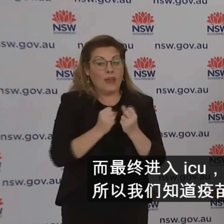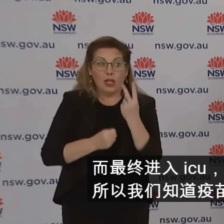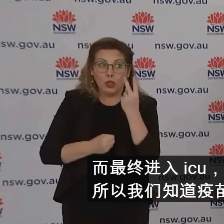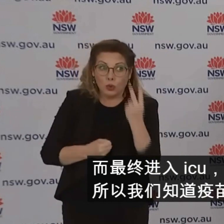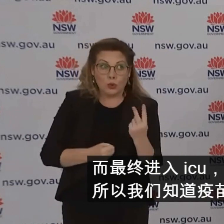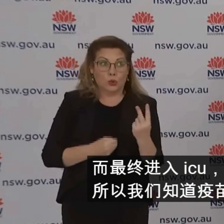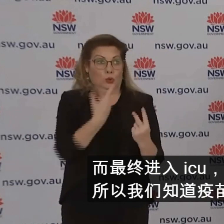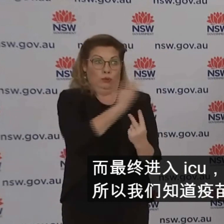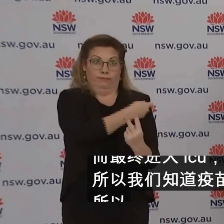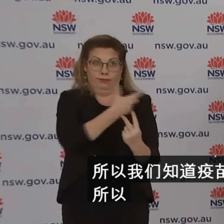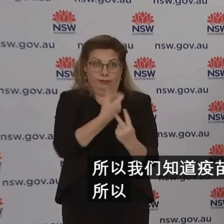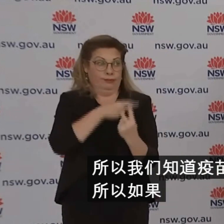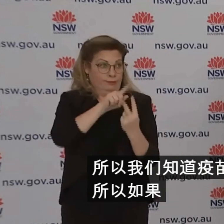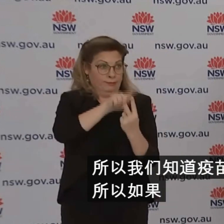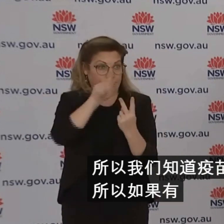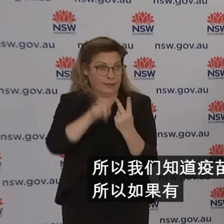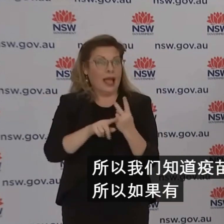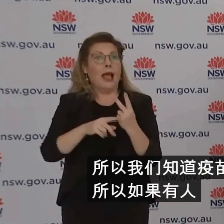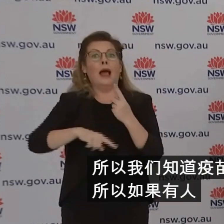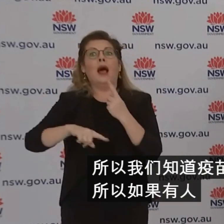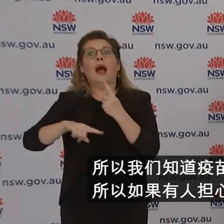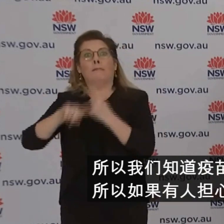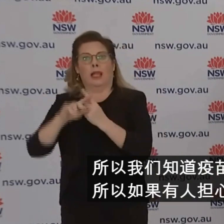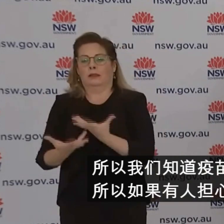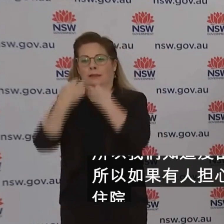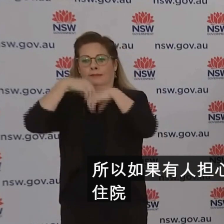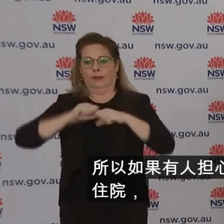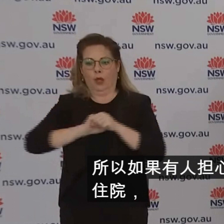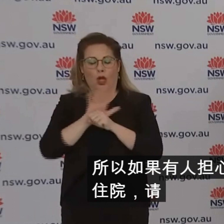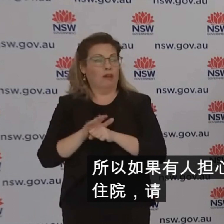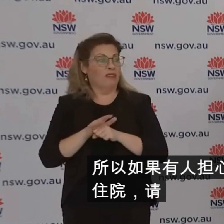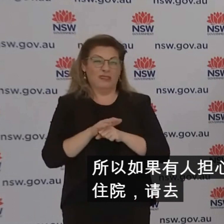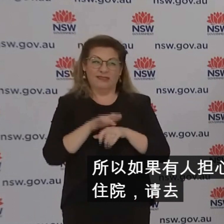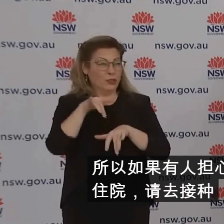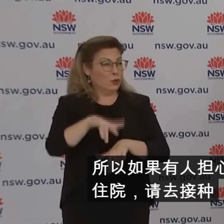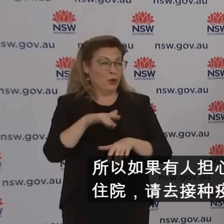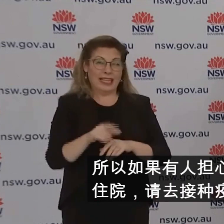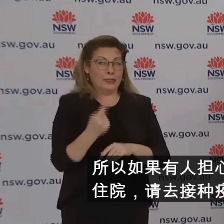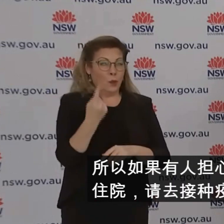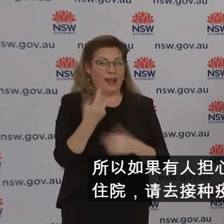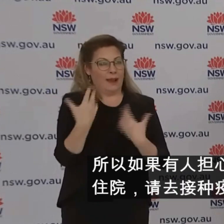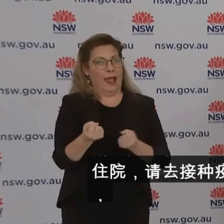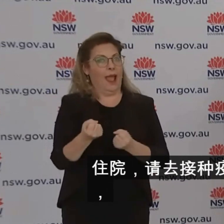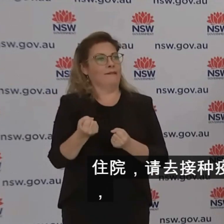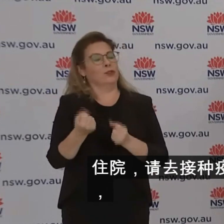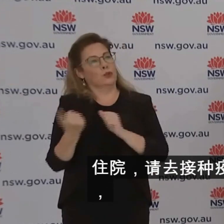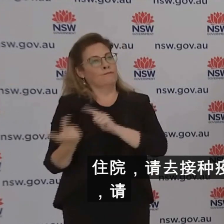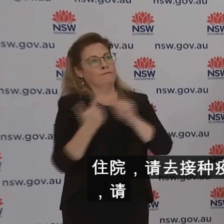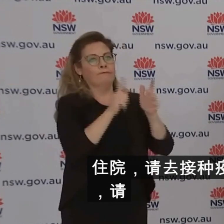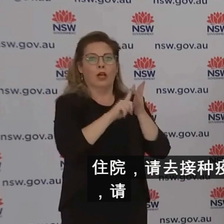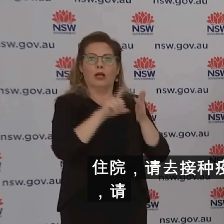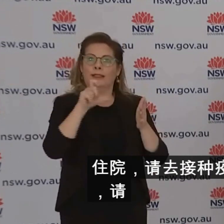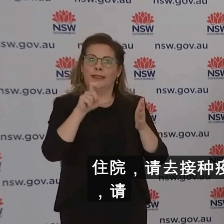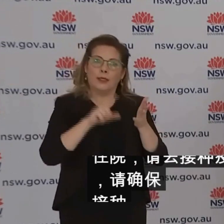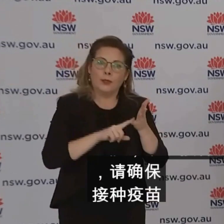the vaccines work. So if anybody is concerned about hospitalisation, please go get the jab. Please make